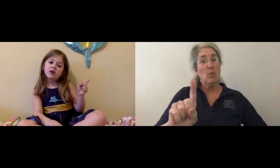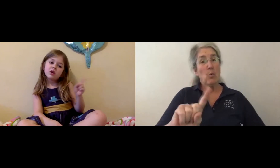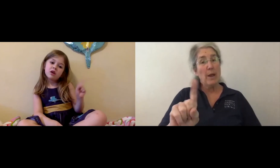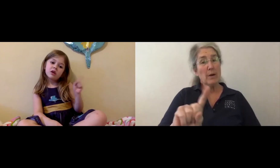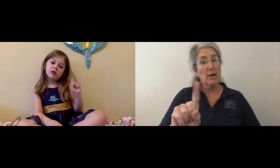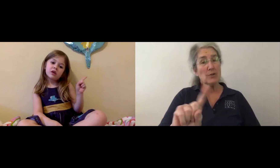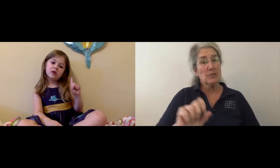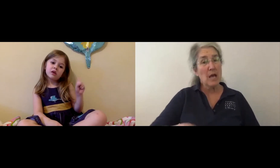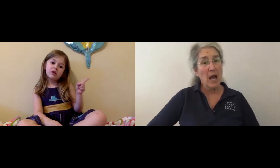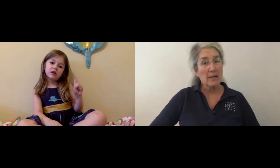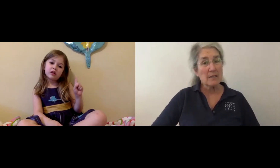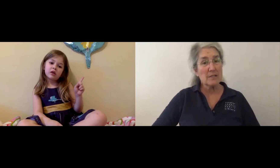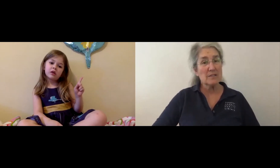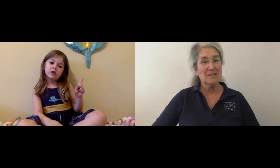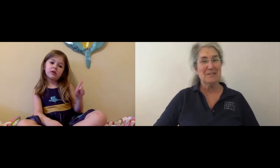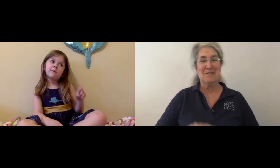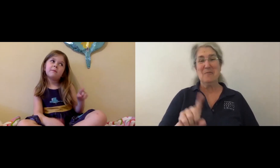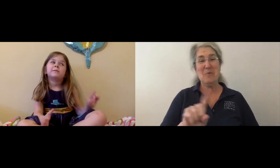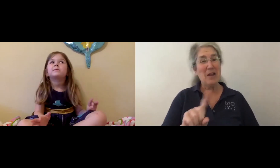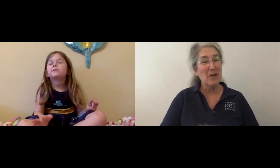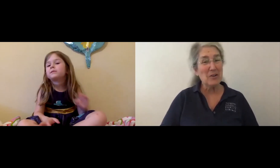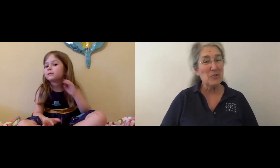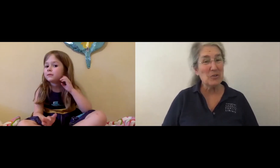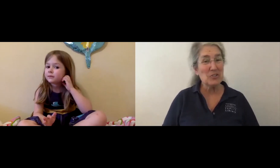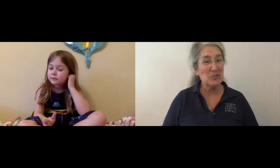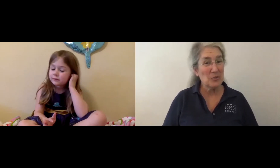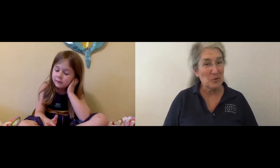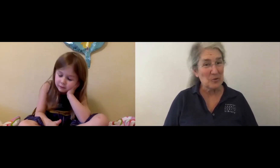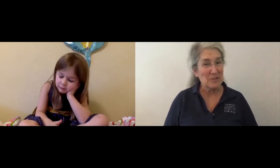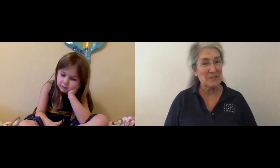Where are your socks? Where are your shoes?